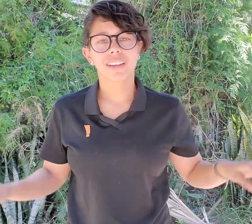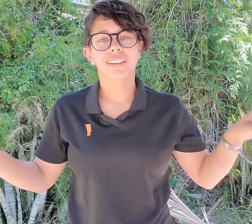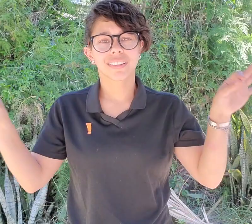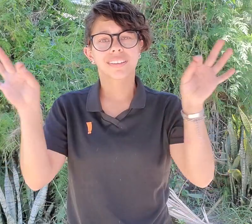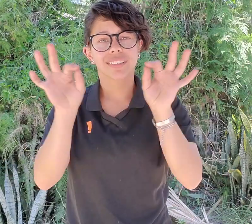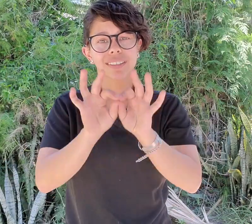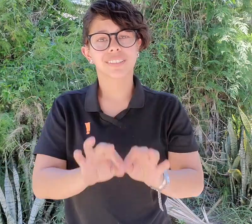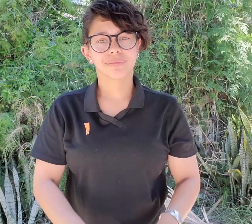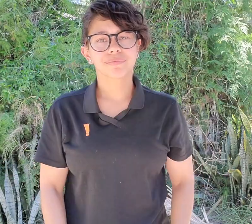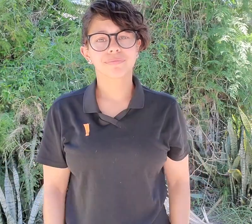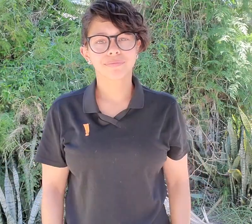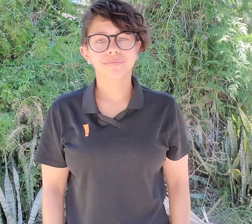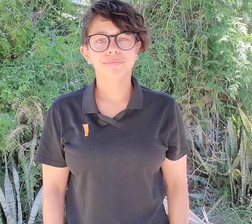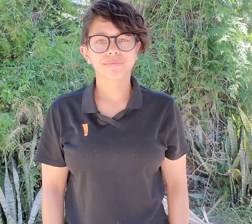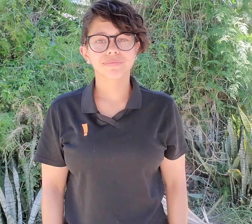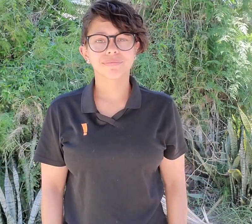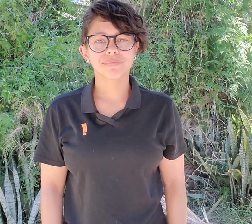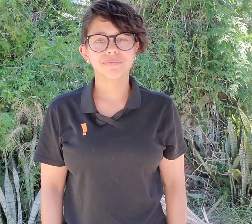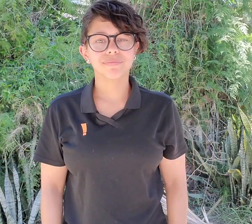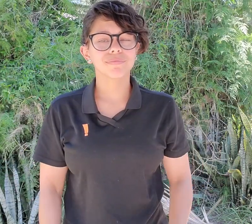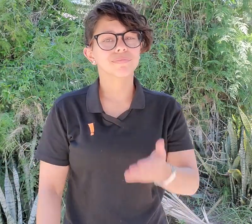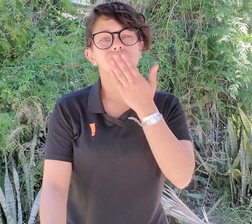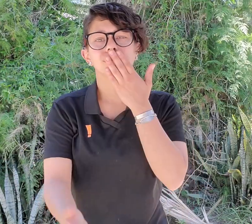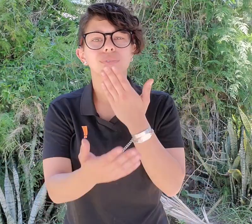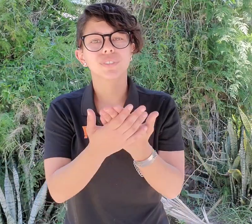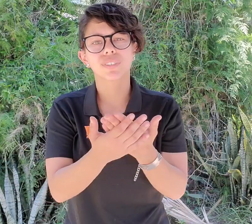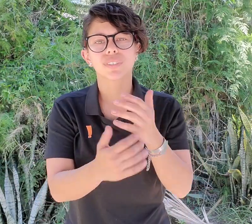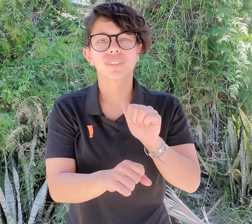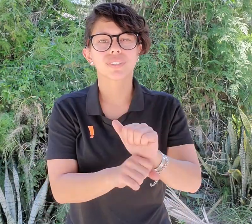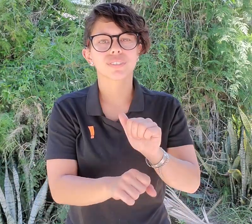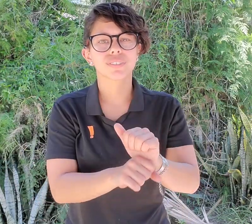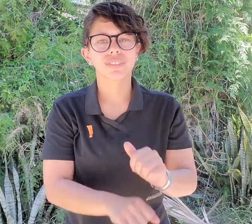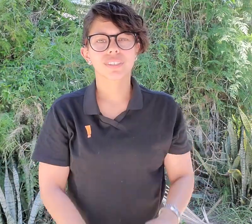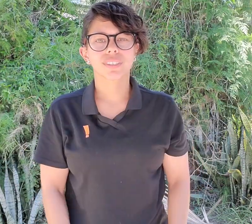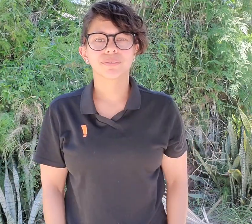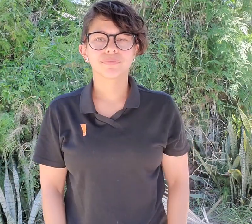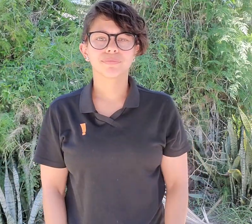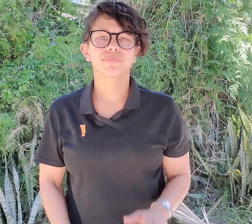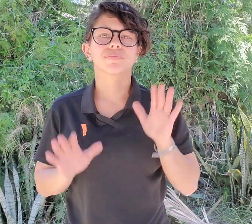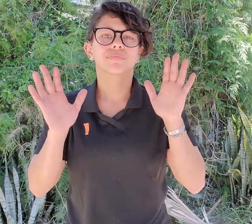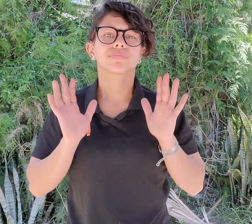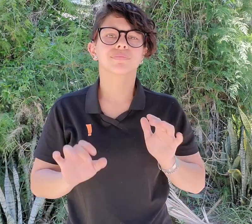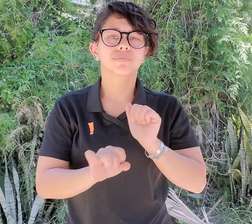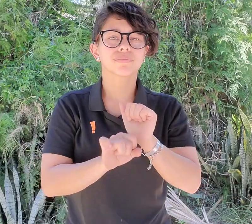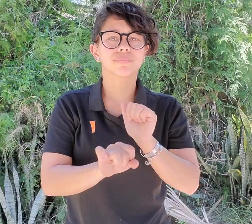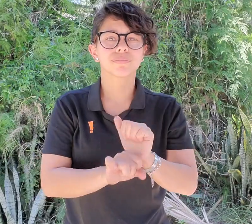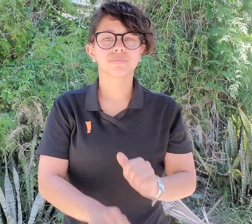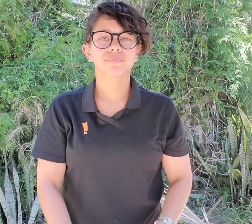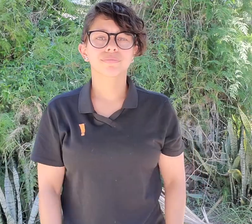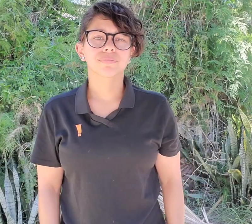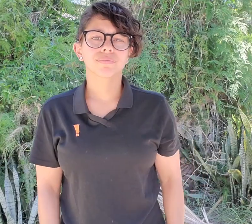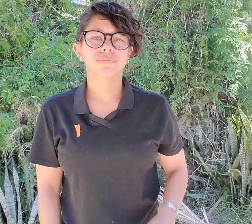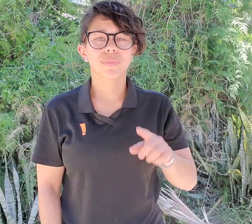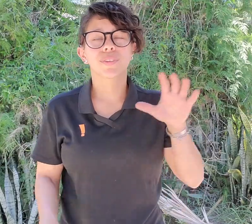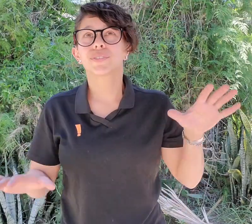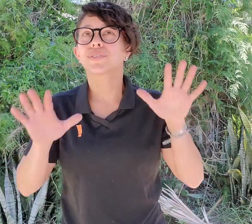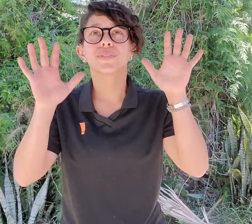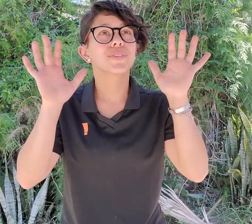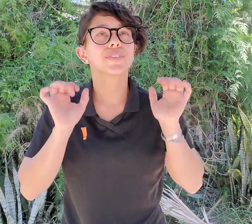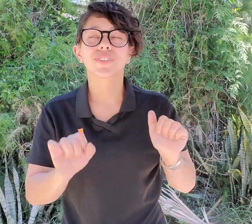matter, yeah. You're doing a good job, a good job. You're doing a